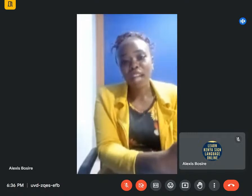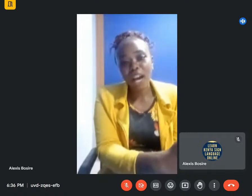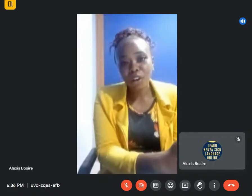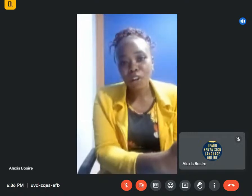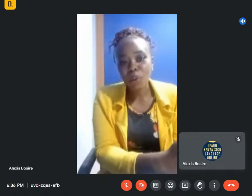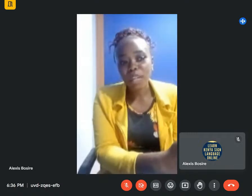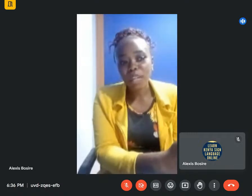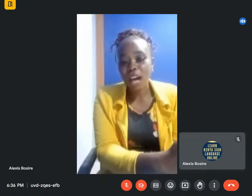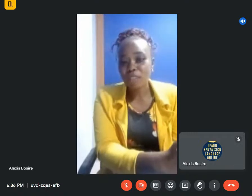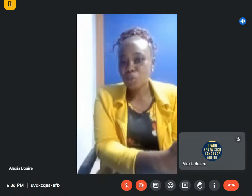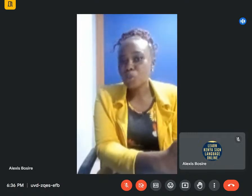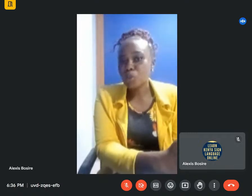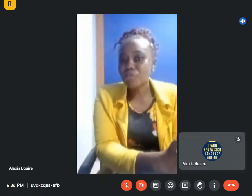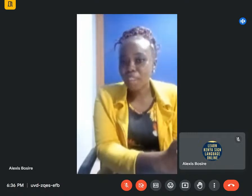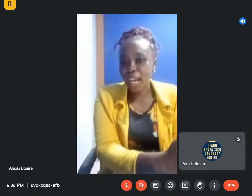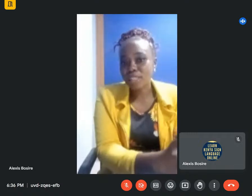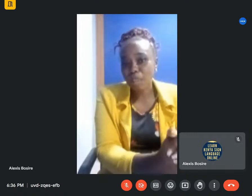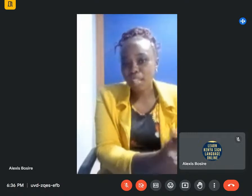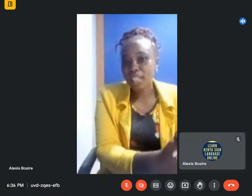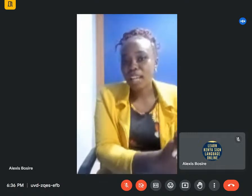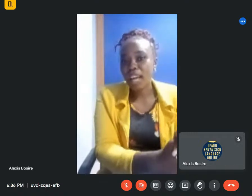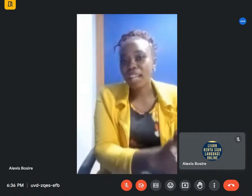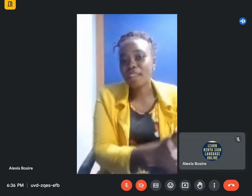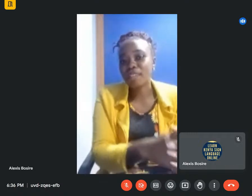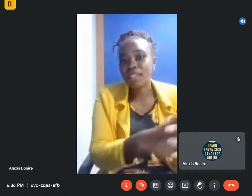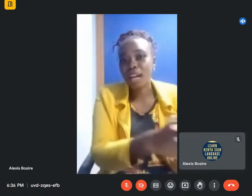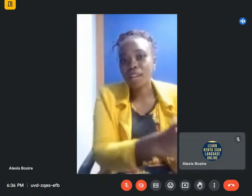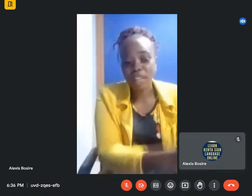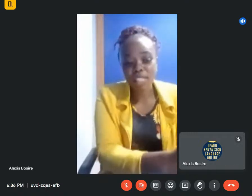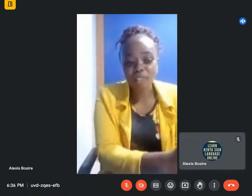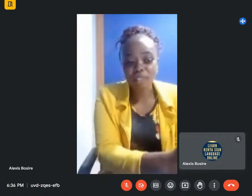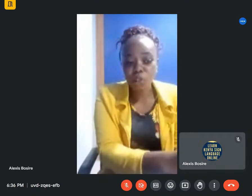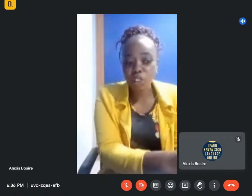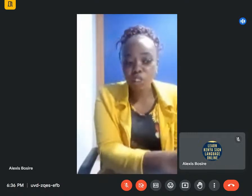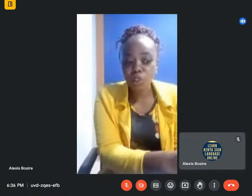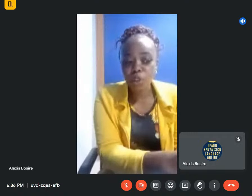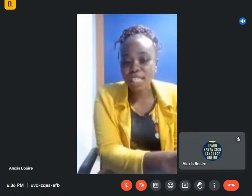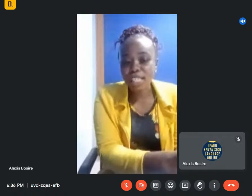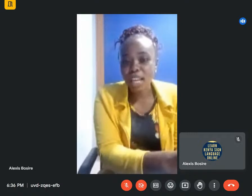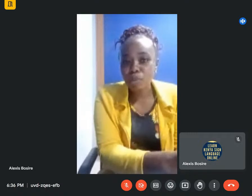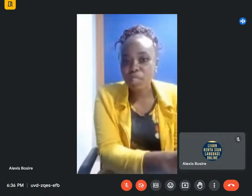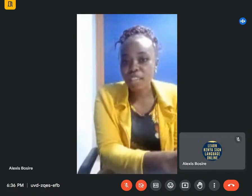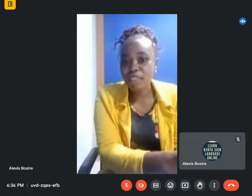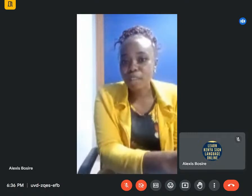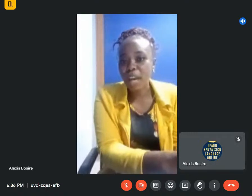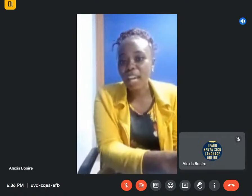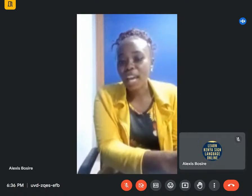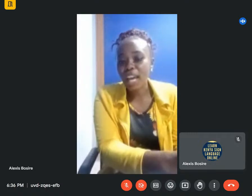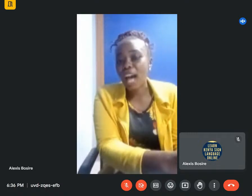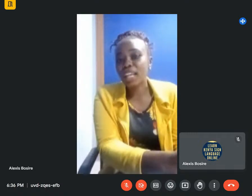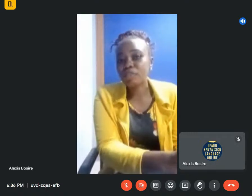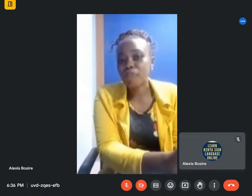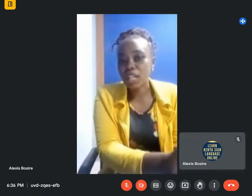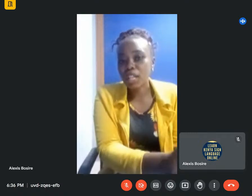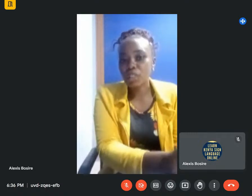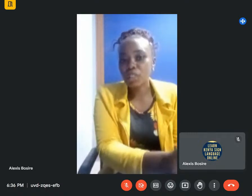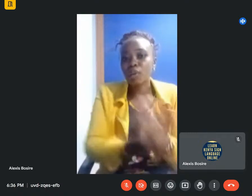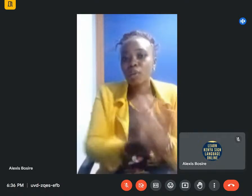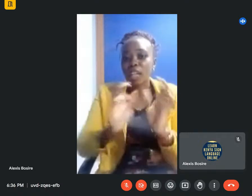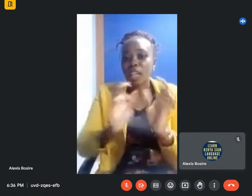now, we'll have to finger spell. And as I've told you, a sign name is given by a deaf person. They look at you, they